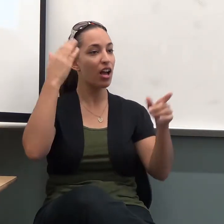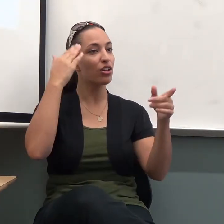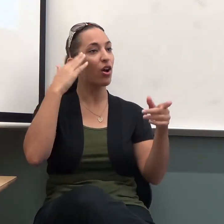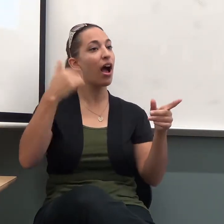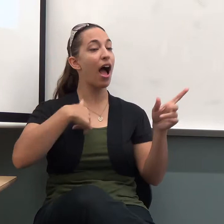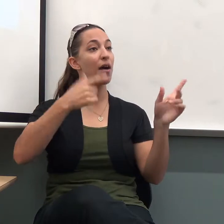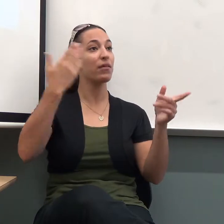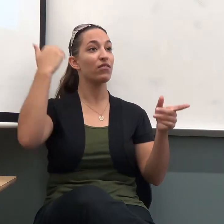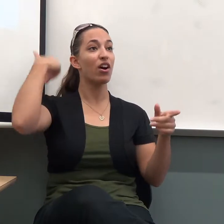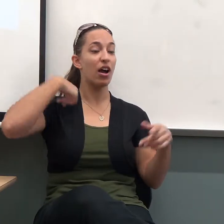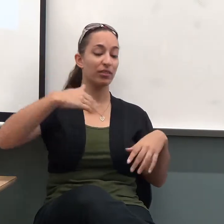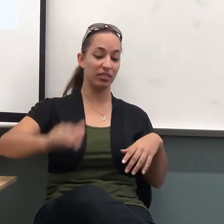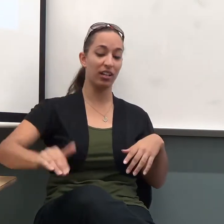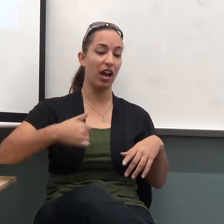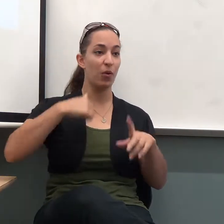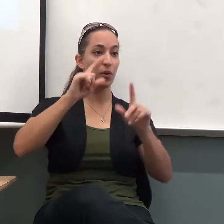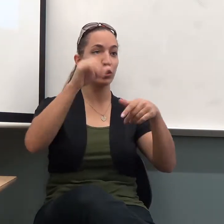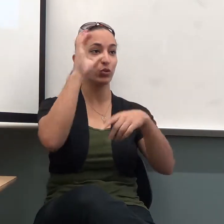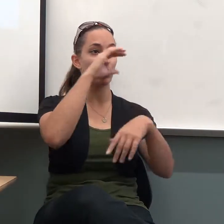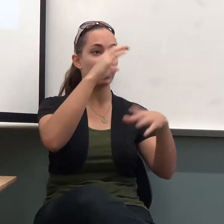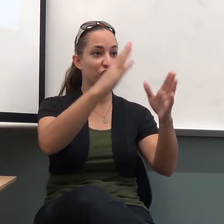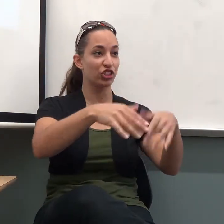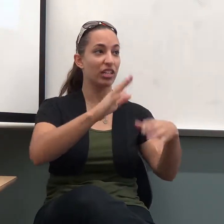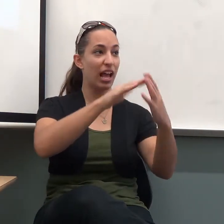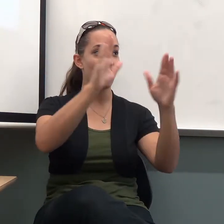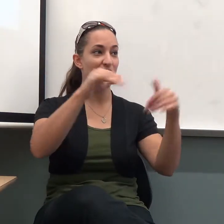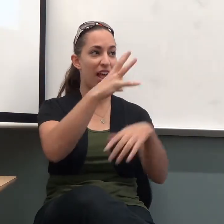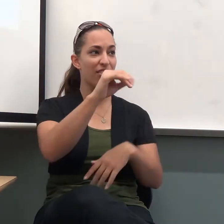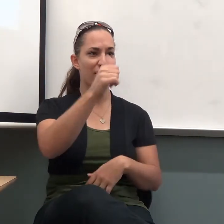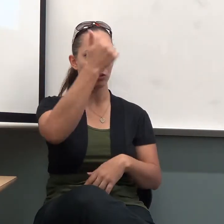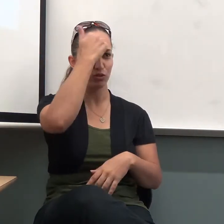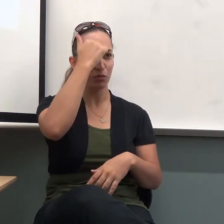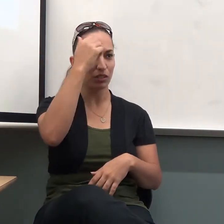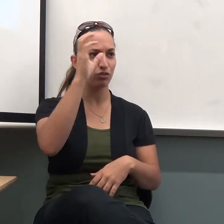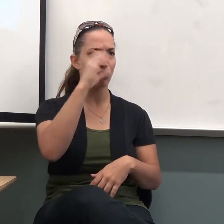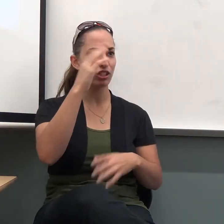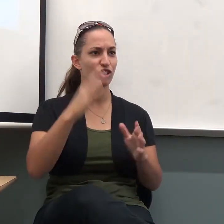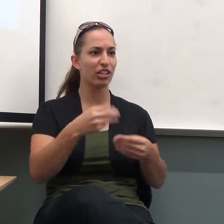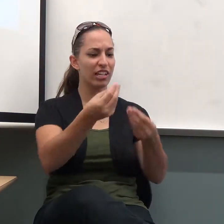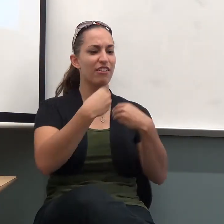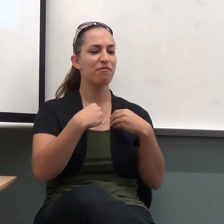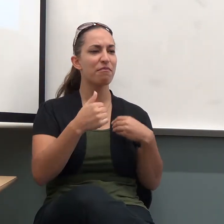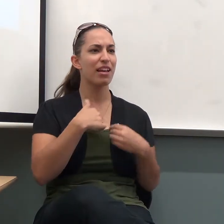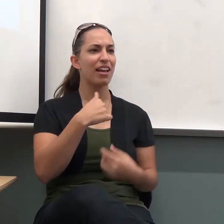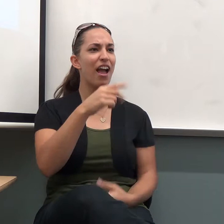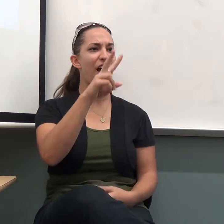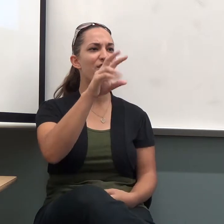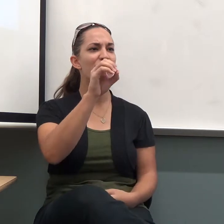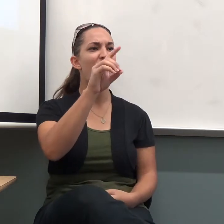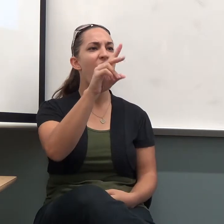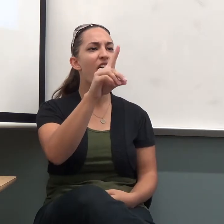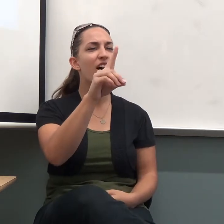when I was younger and and that stupid stranger gave me vodka candy, so. What?